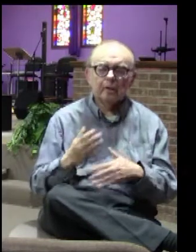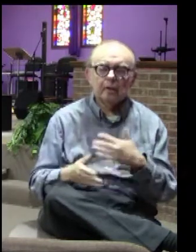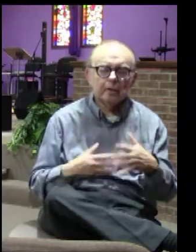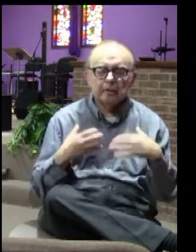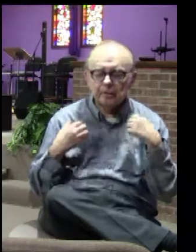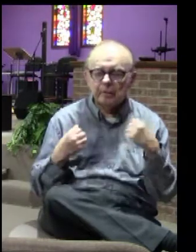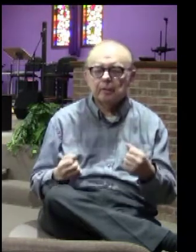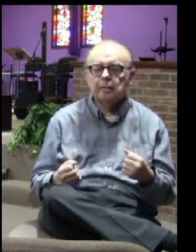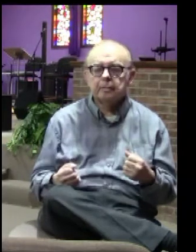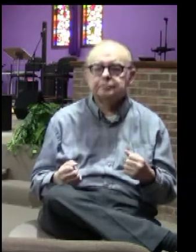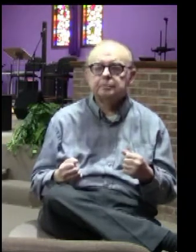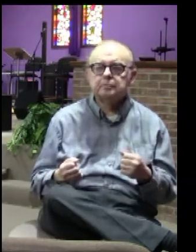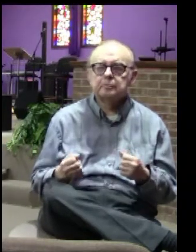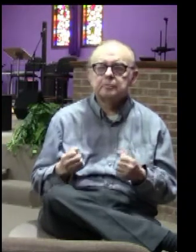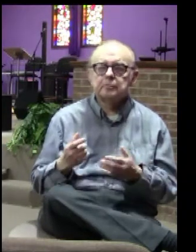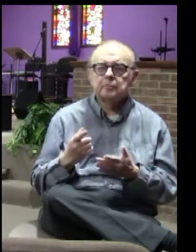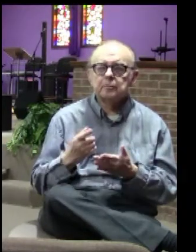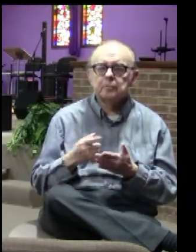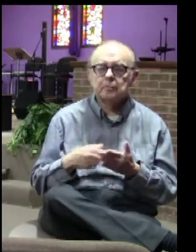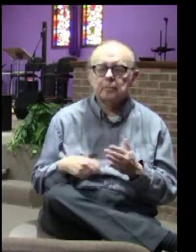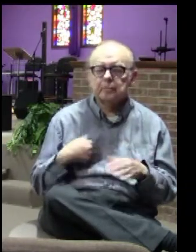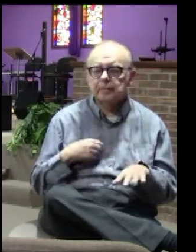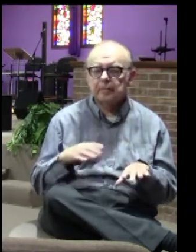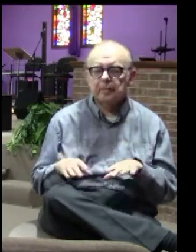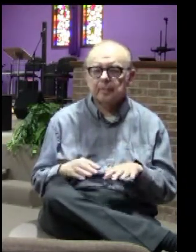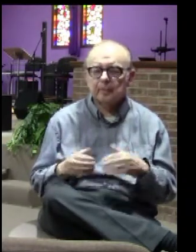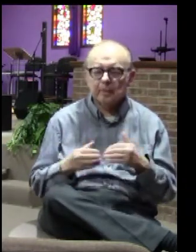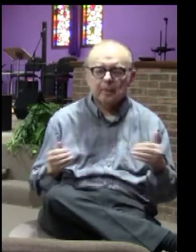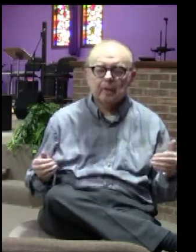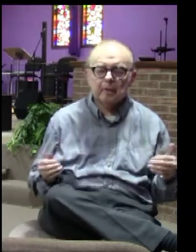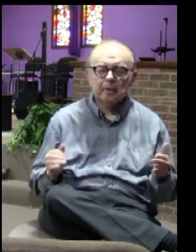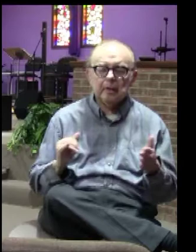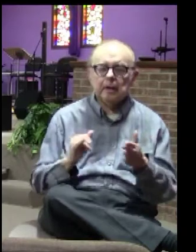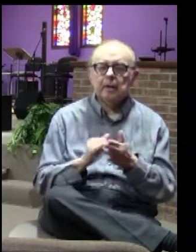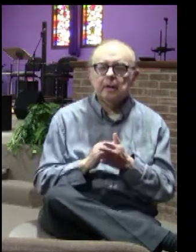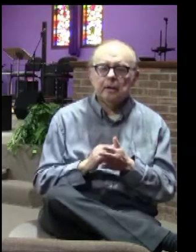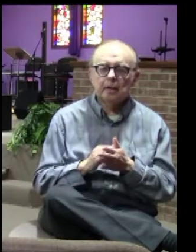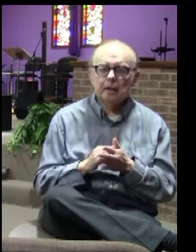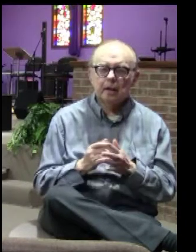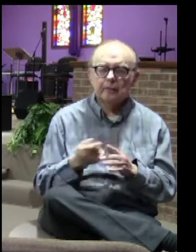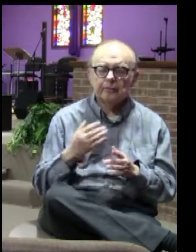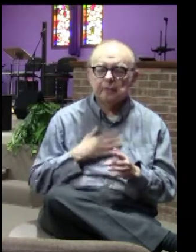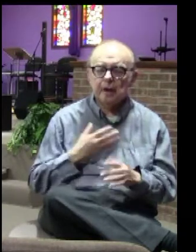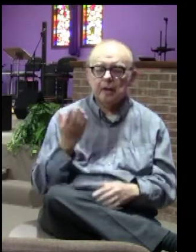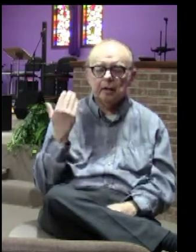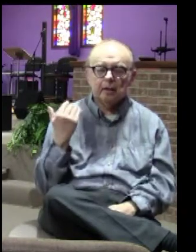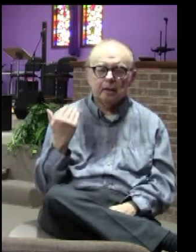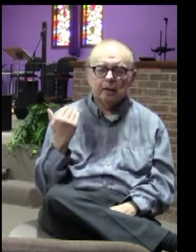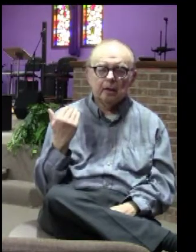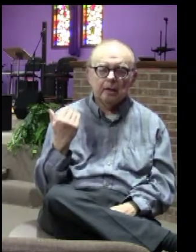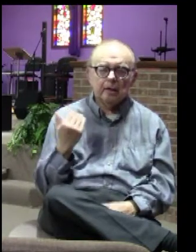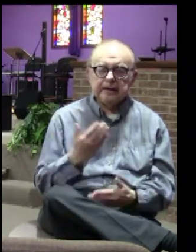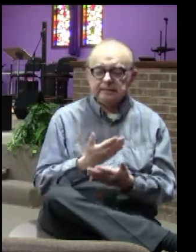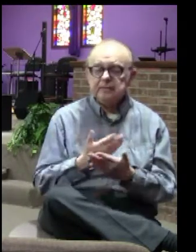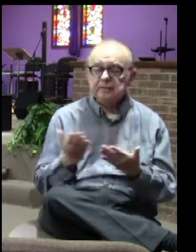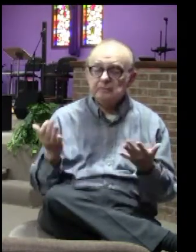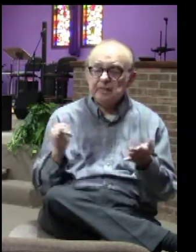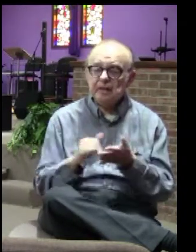healing. And so what I've done is I've separated that from my past. It's something that